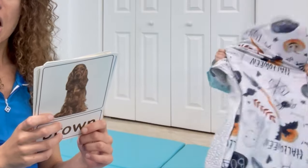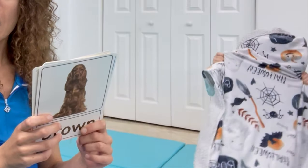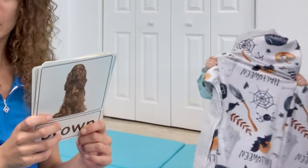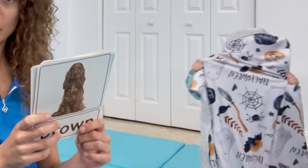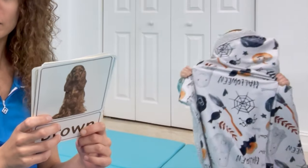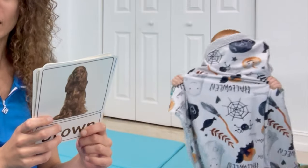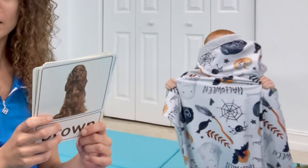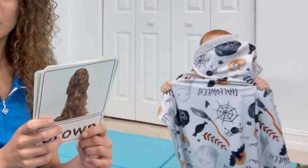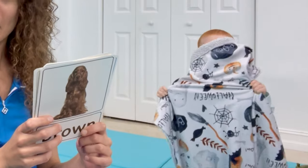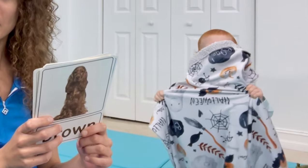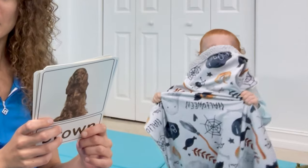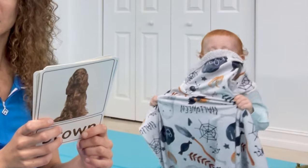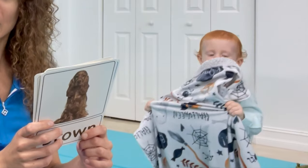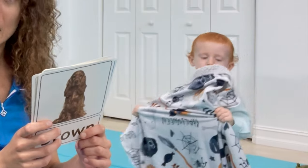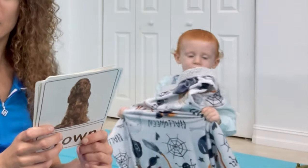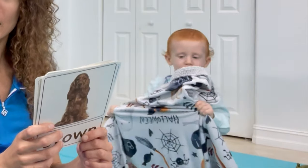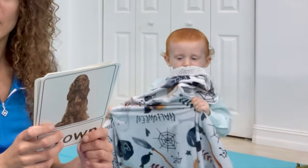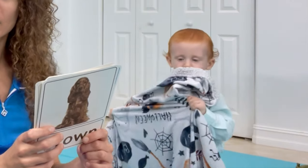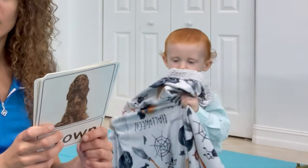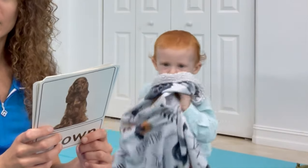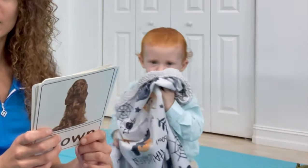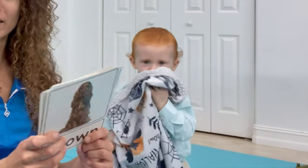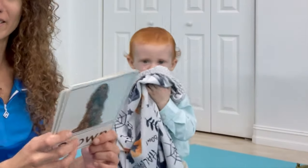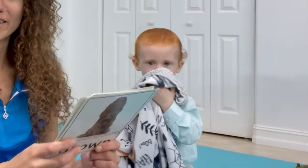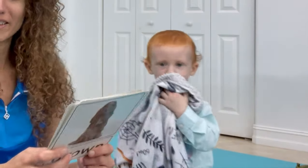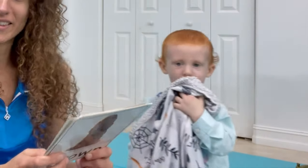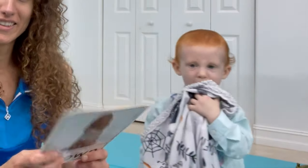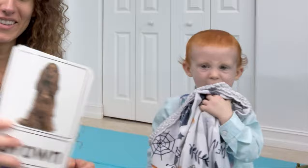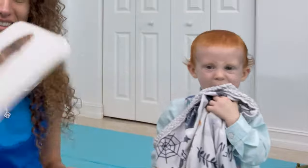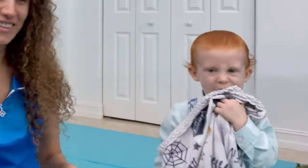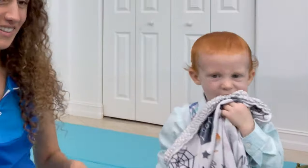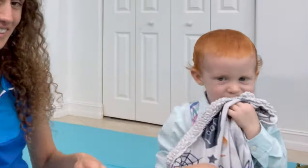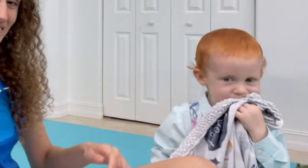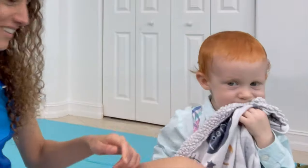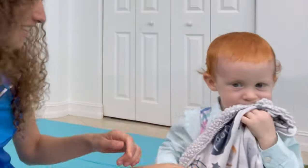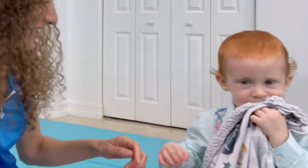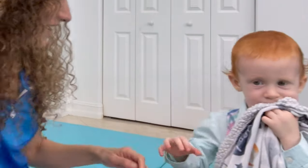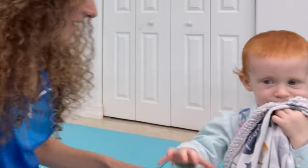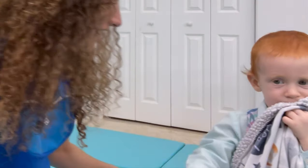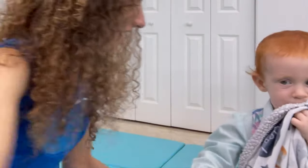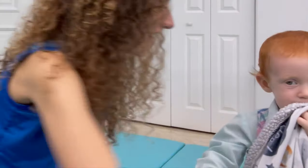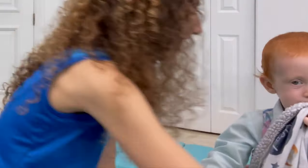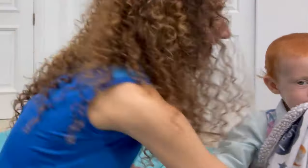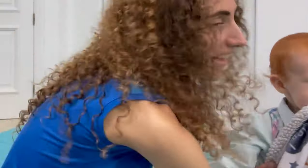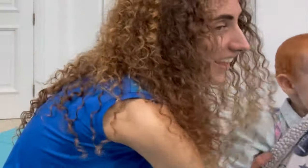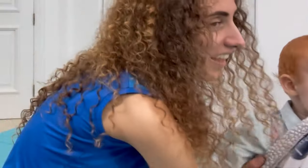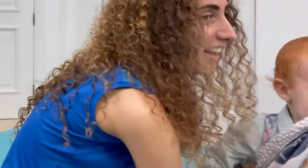It looks like the baby is sleepy.